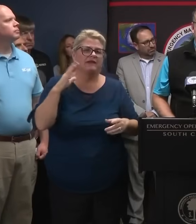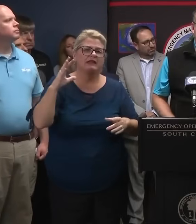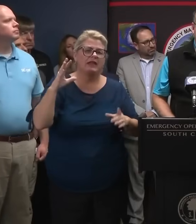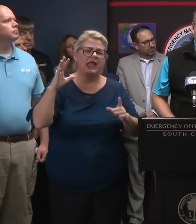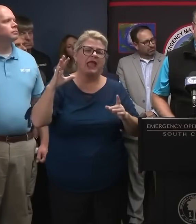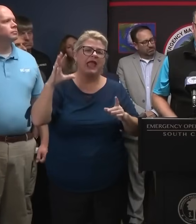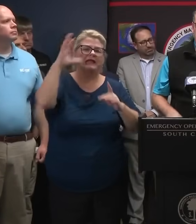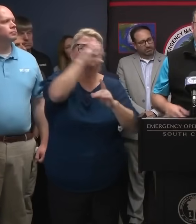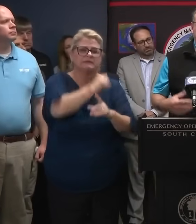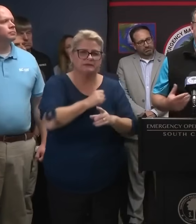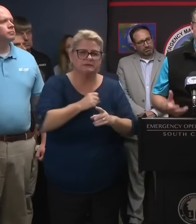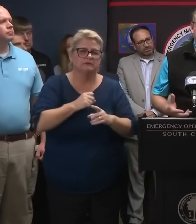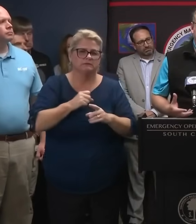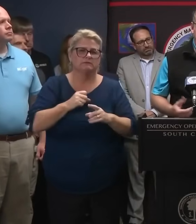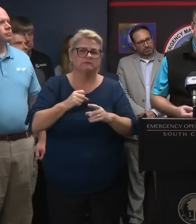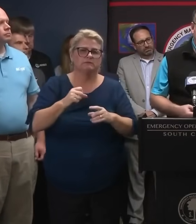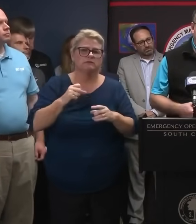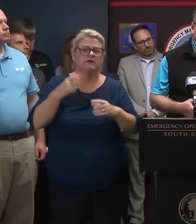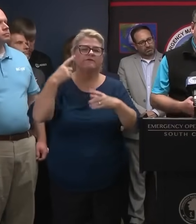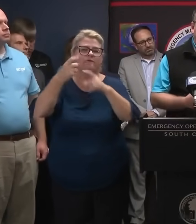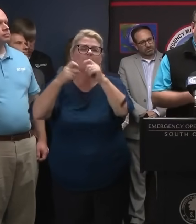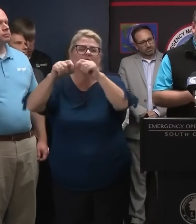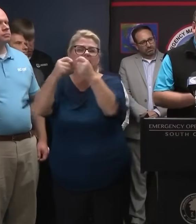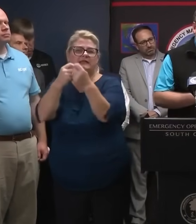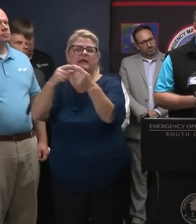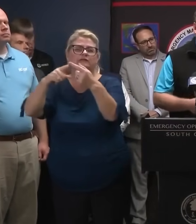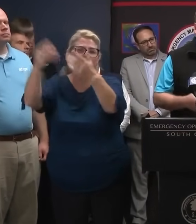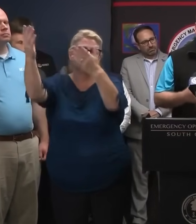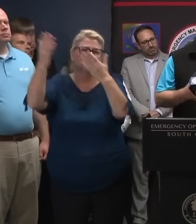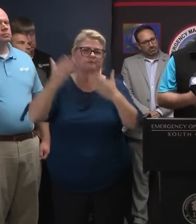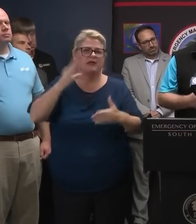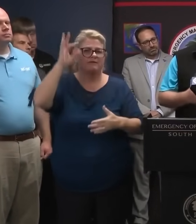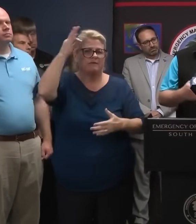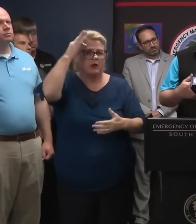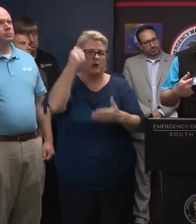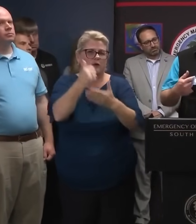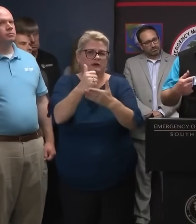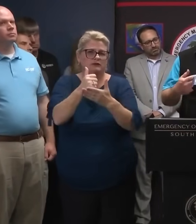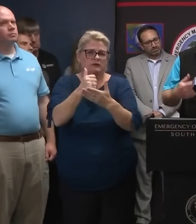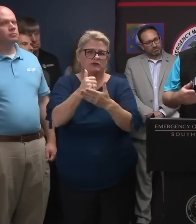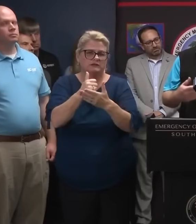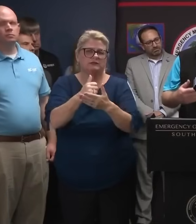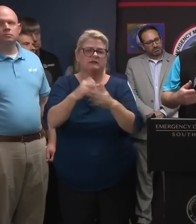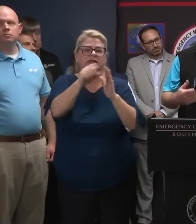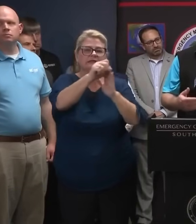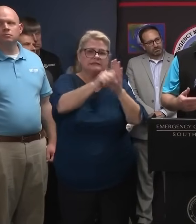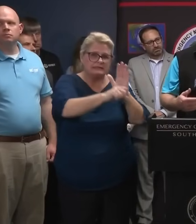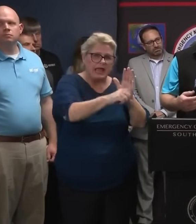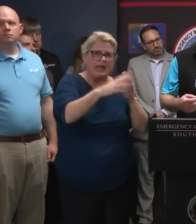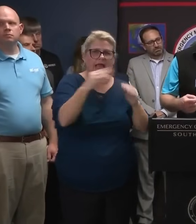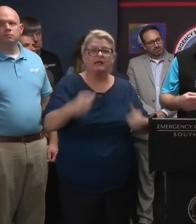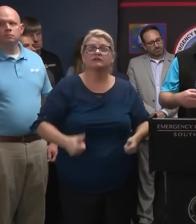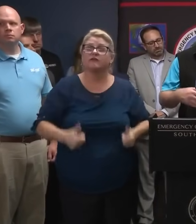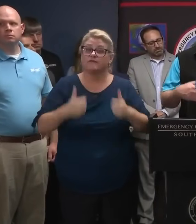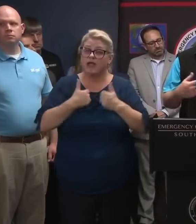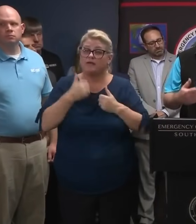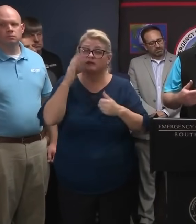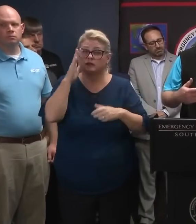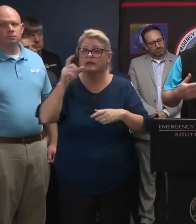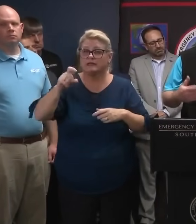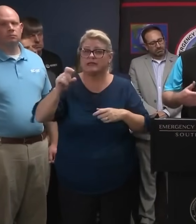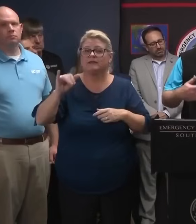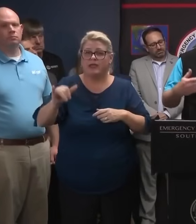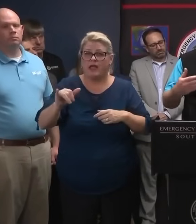assistance team that is helping me bring in the federal resources the state and the survivors are going to need as